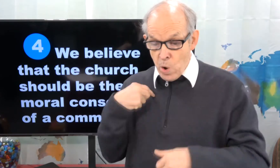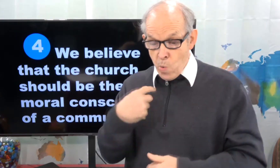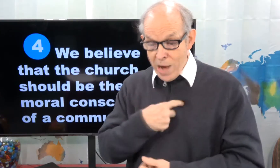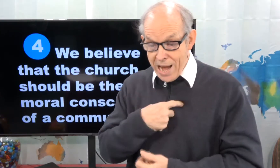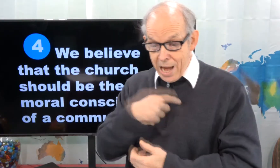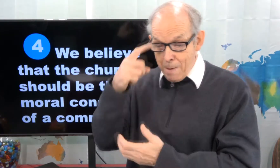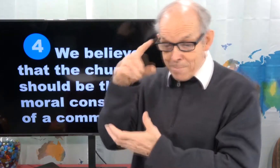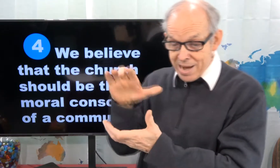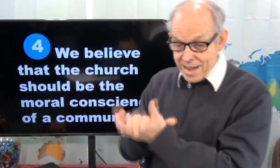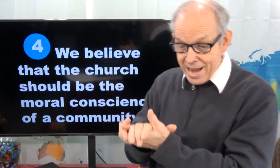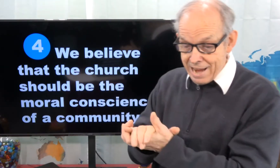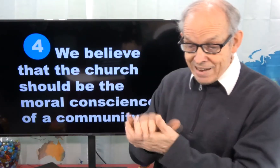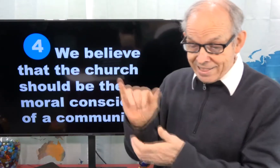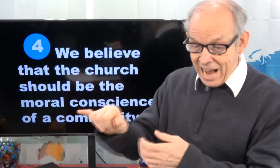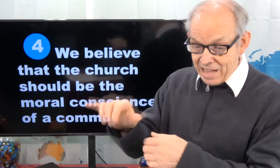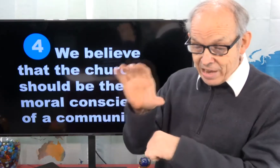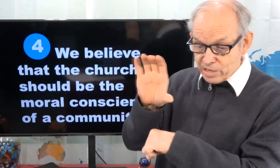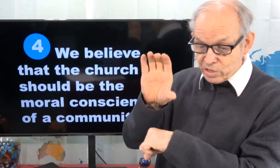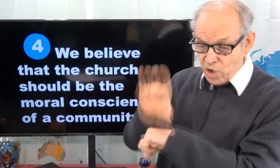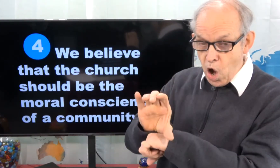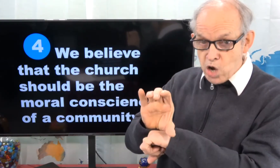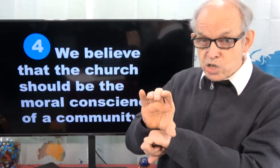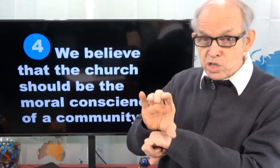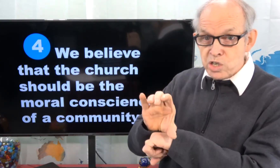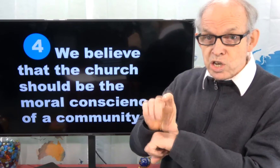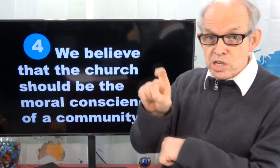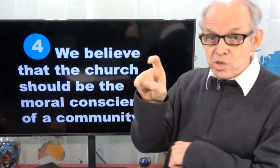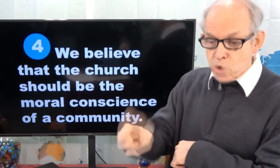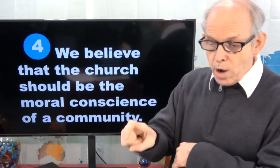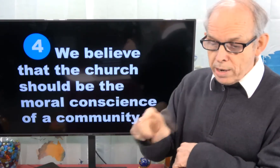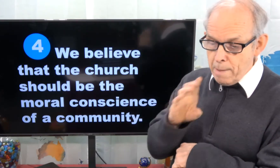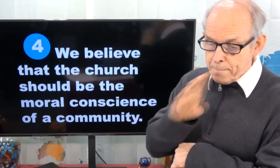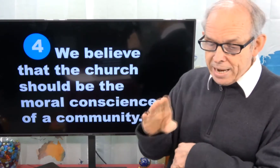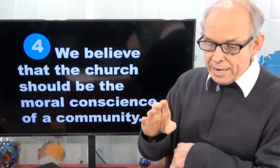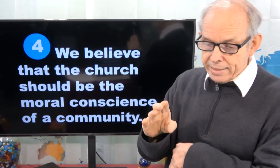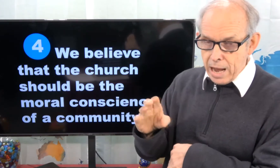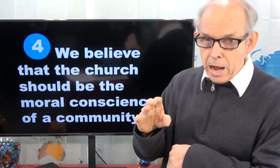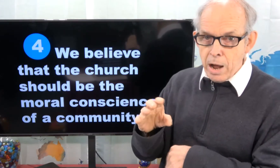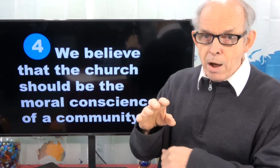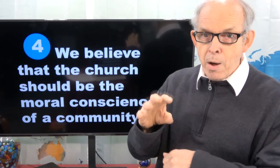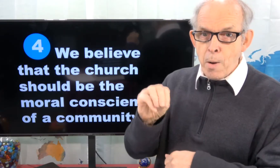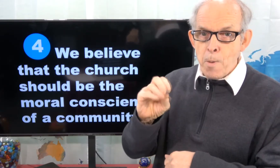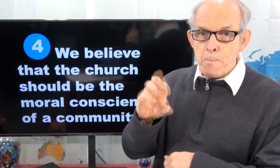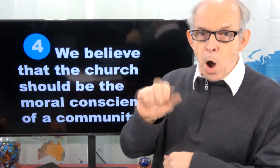We believe that the church should be the